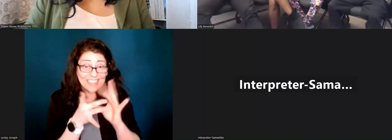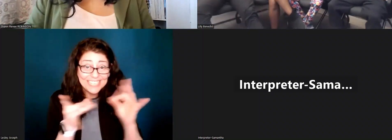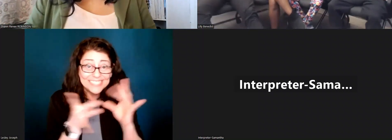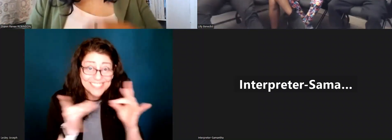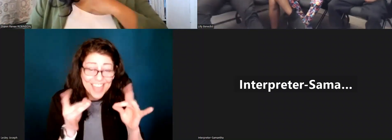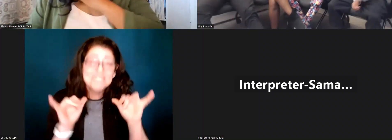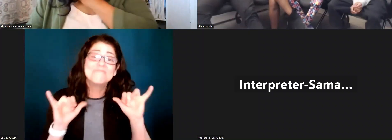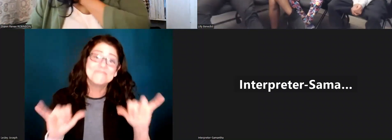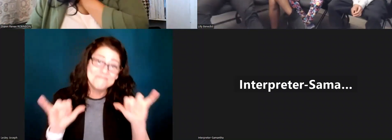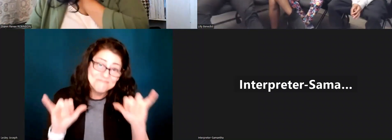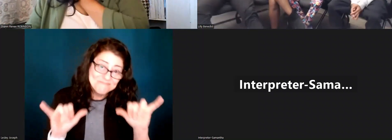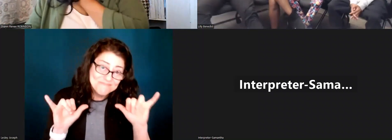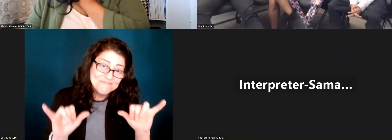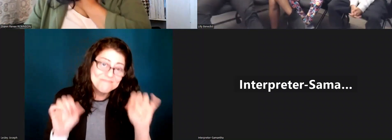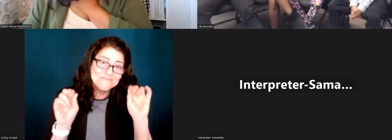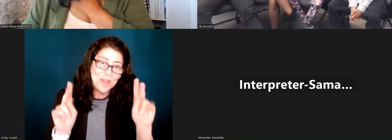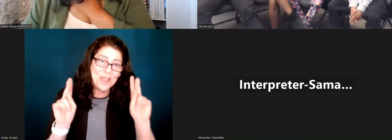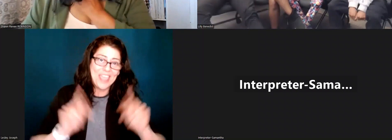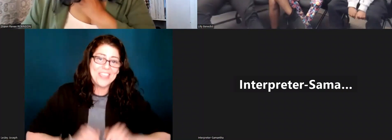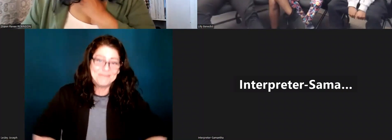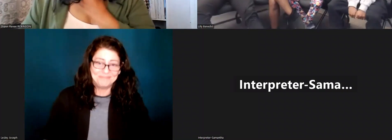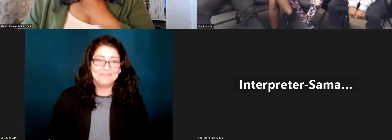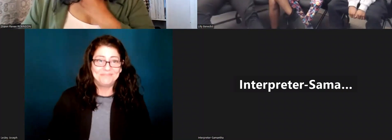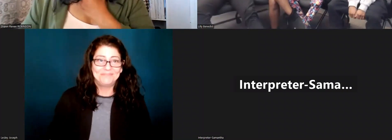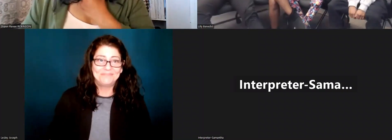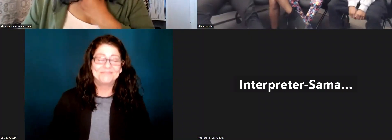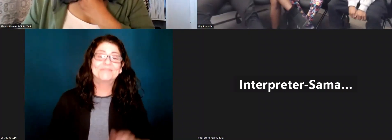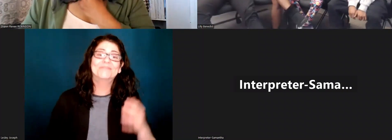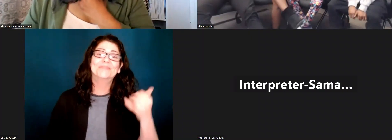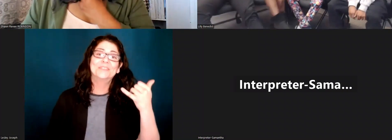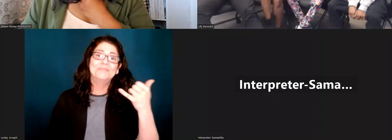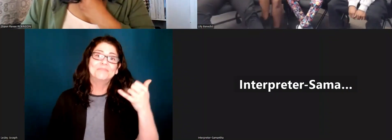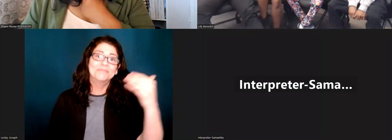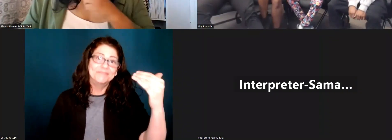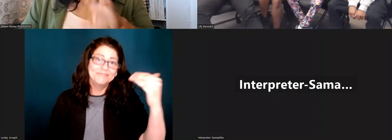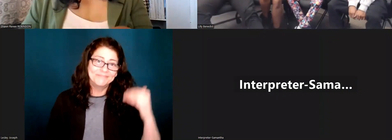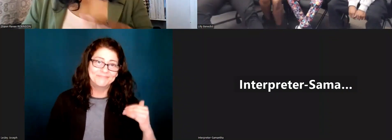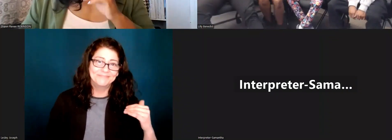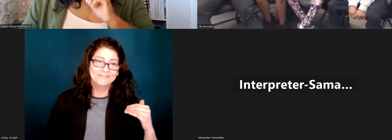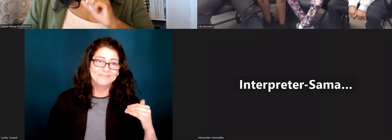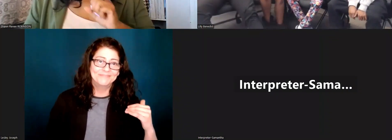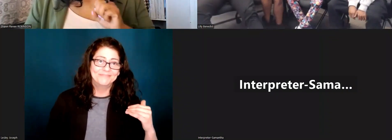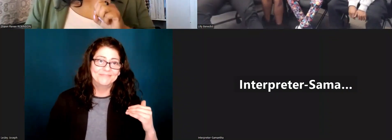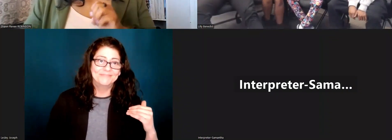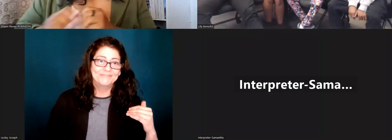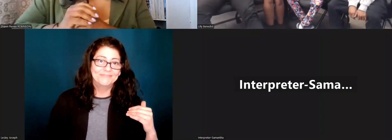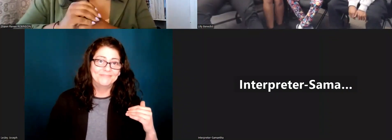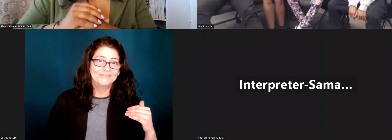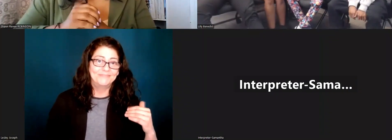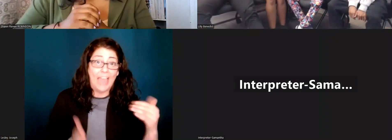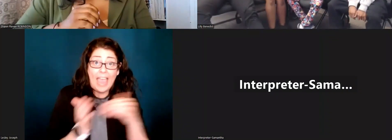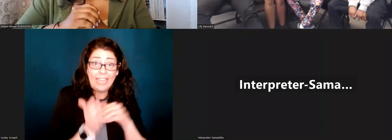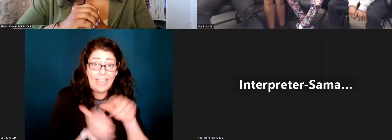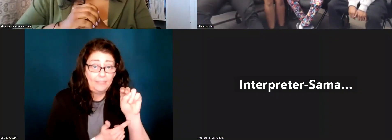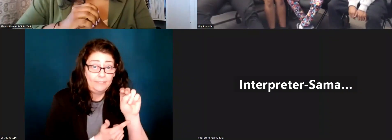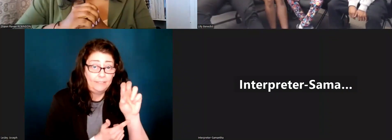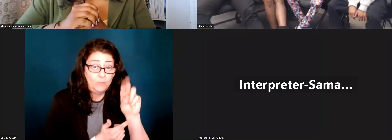Okay. With that, I want to ask you also with Nora,